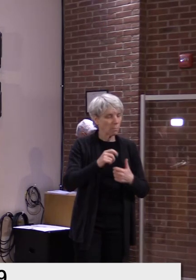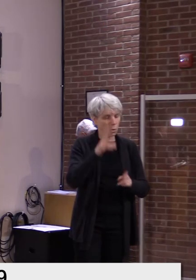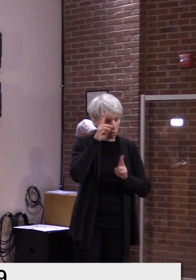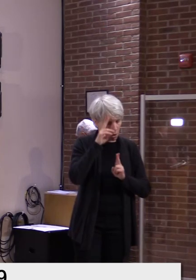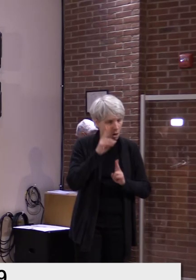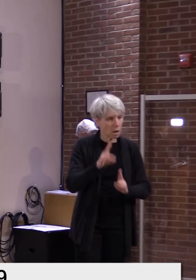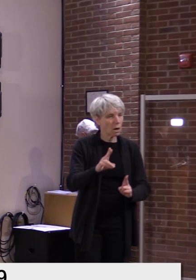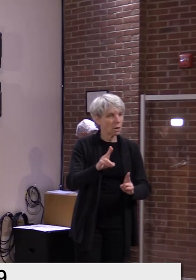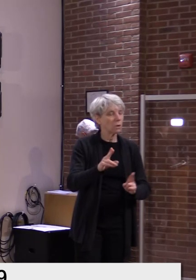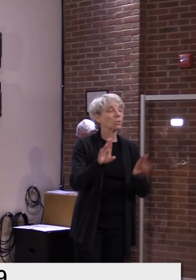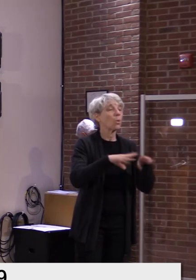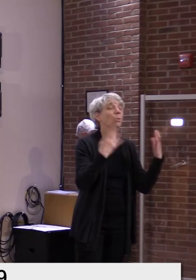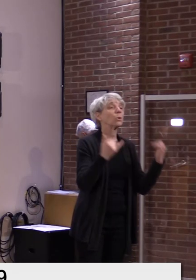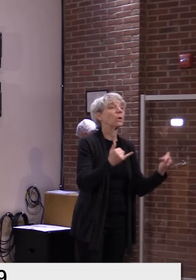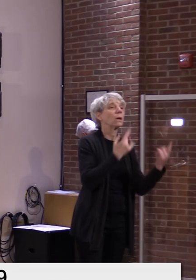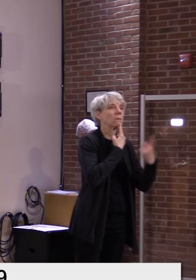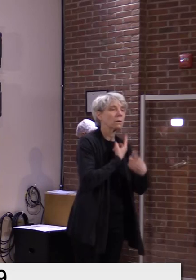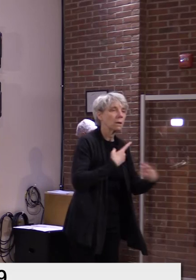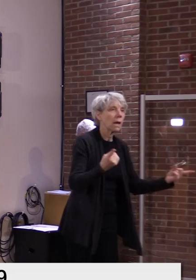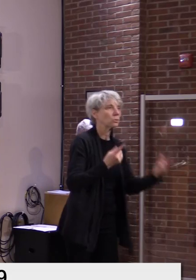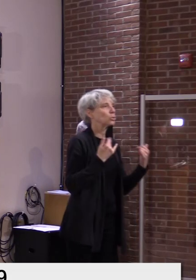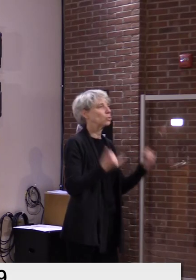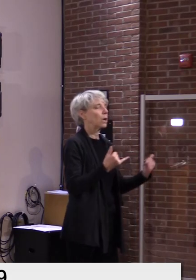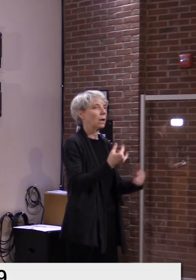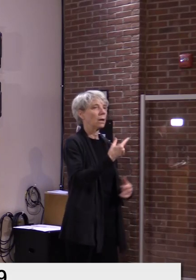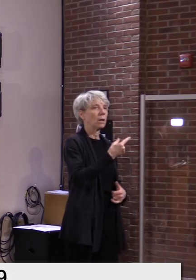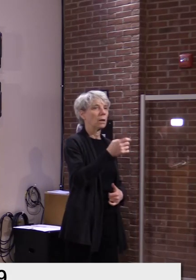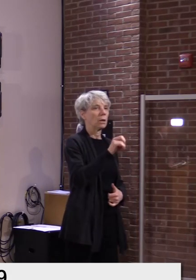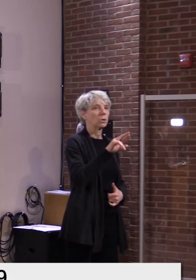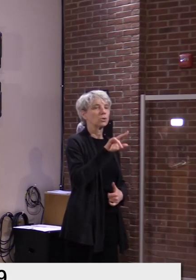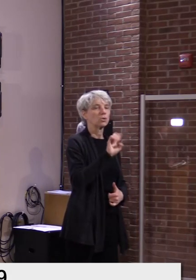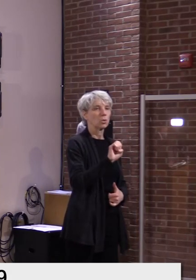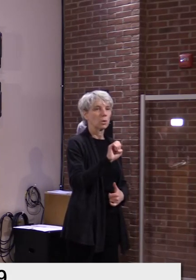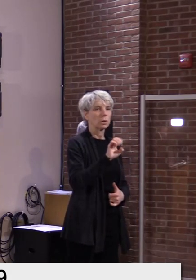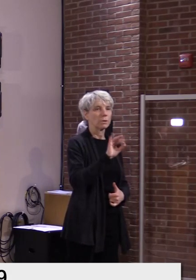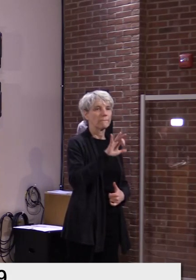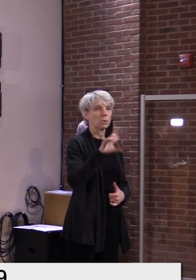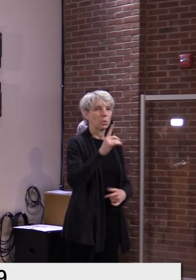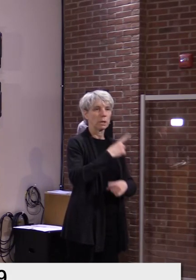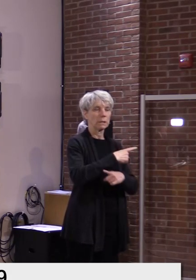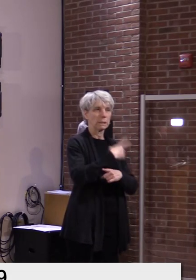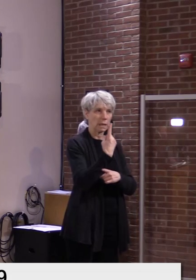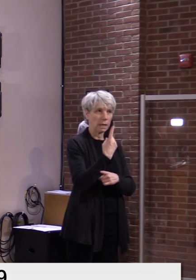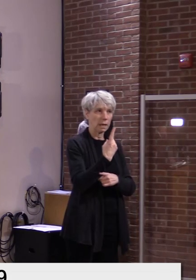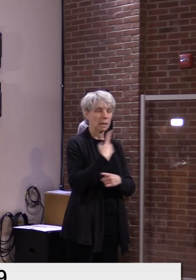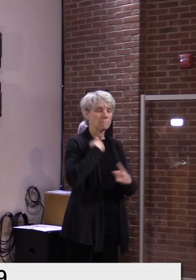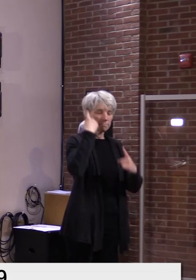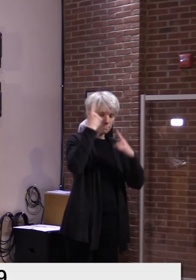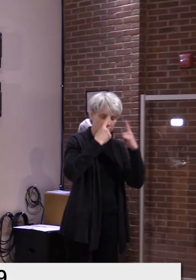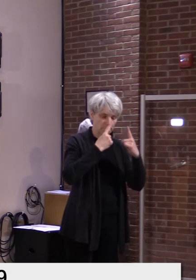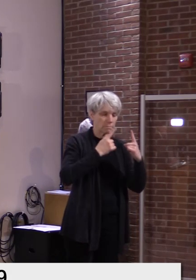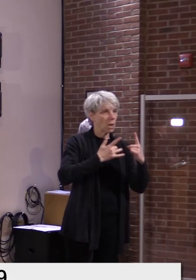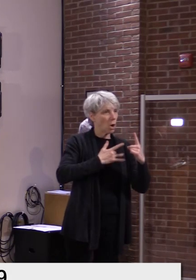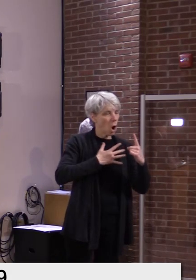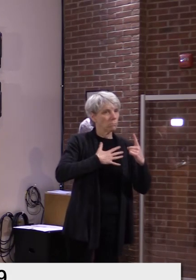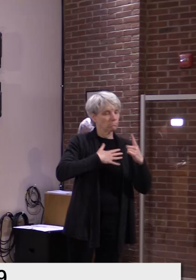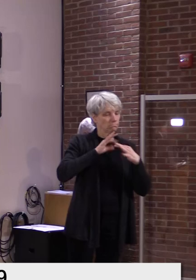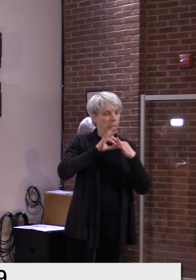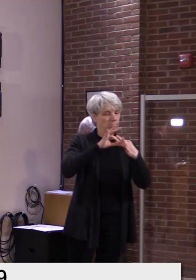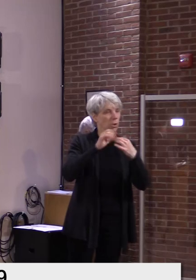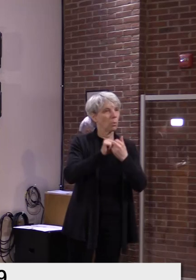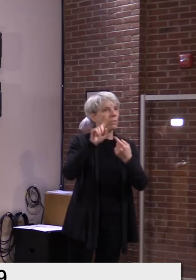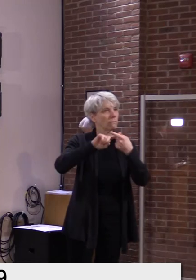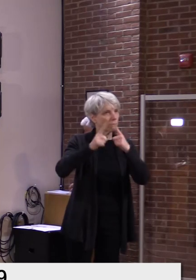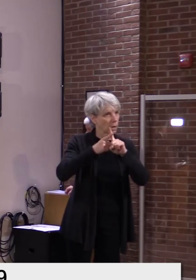My thoughts are with his friends, family, and our entire country today. With that, we'll now move back